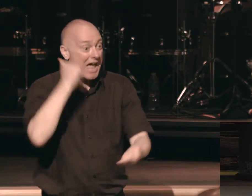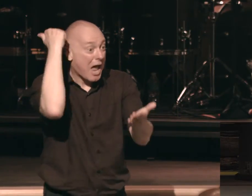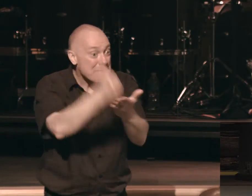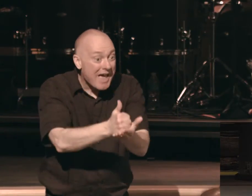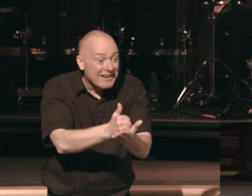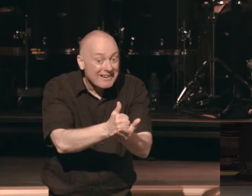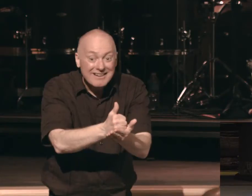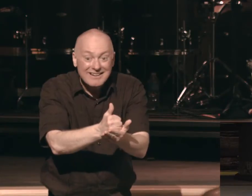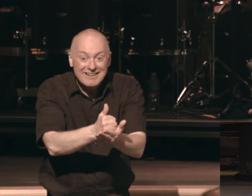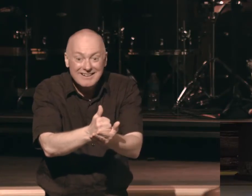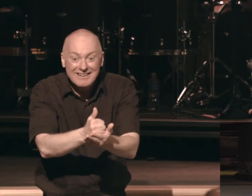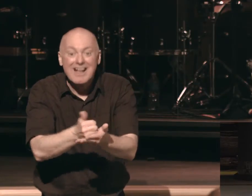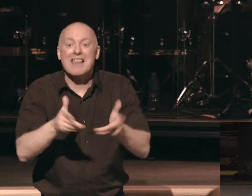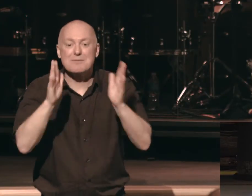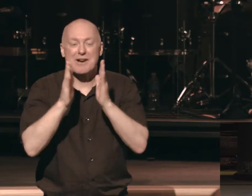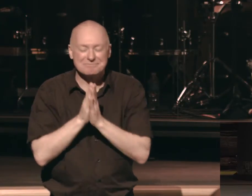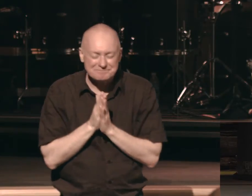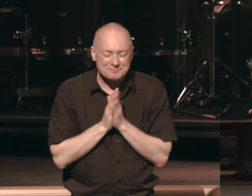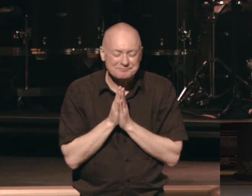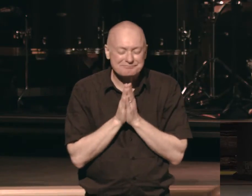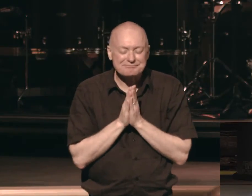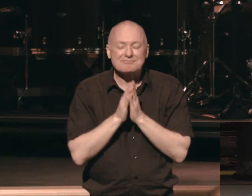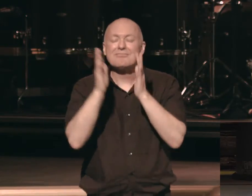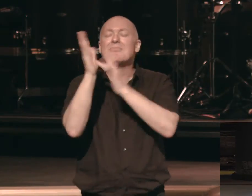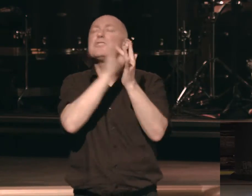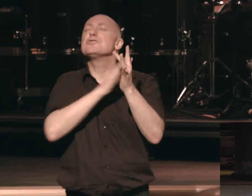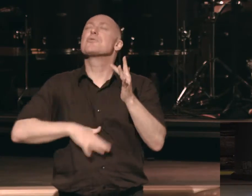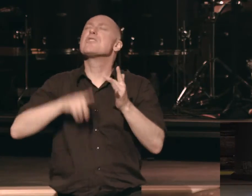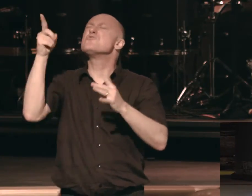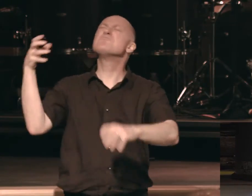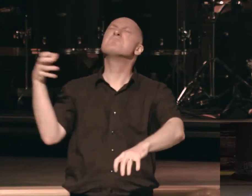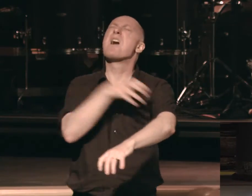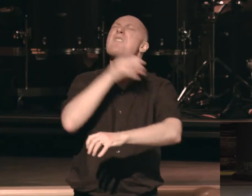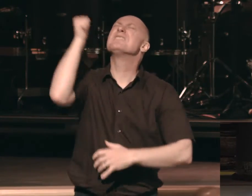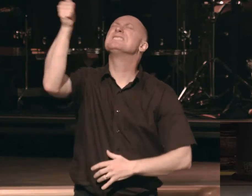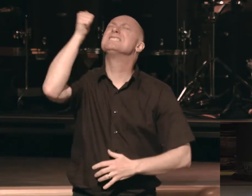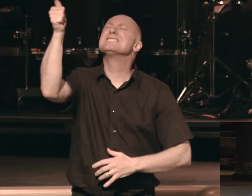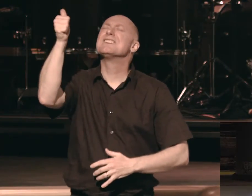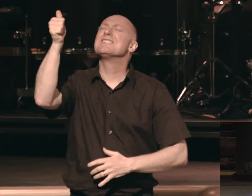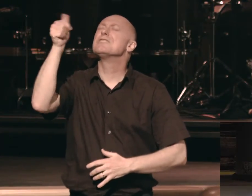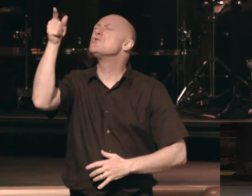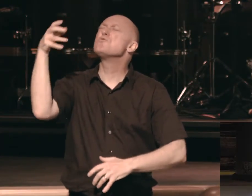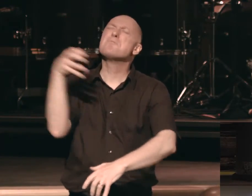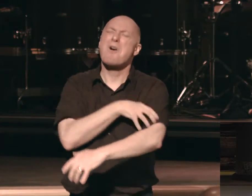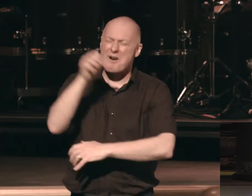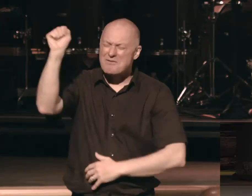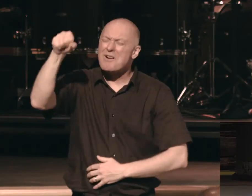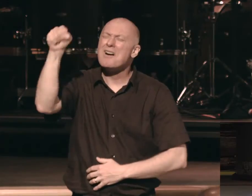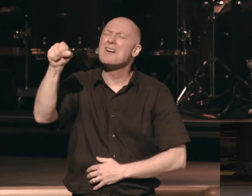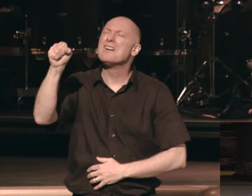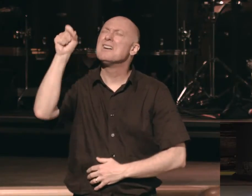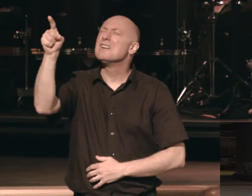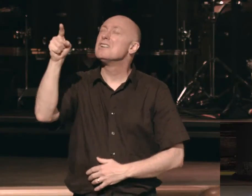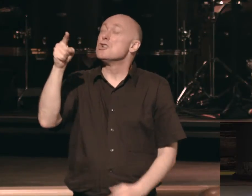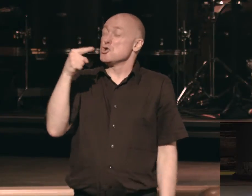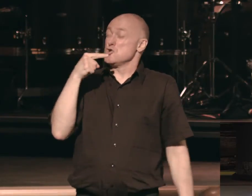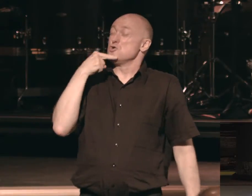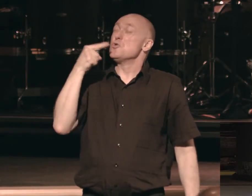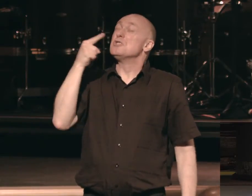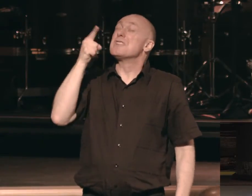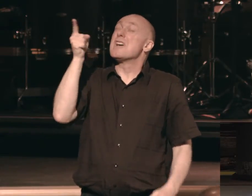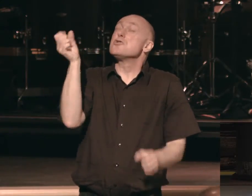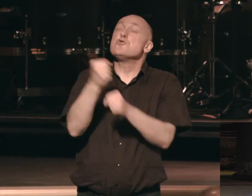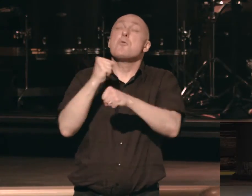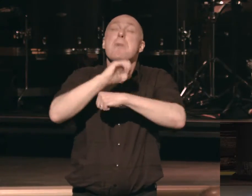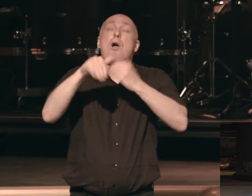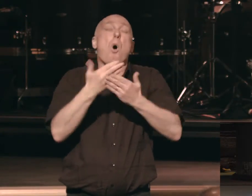Amen. Let's pray. Jesus Christ, you are so powerful. You are so powerful. And you say, Lord, you say you are making all things new.